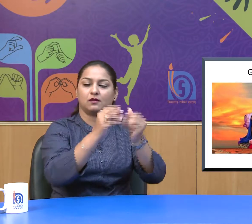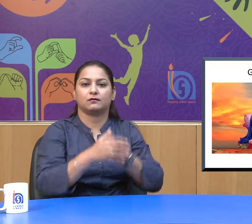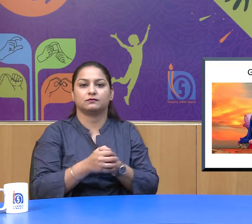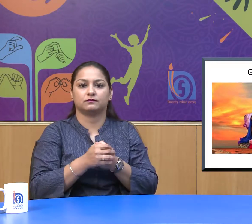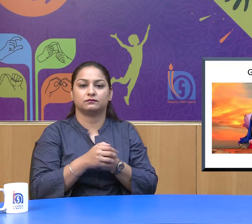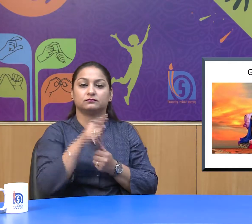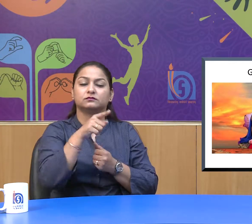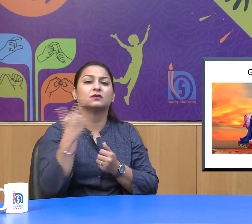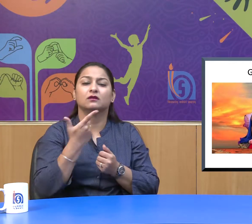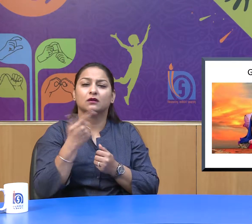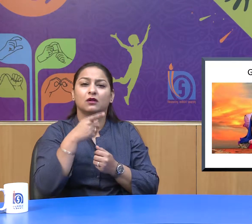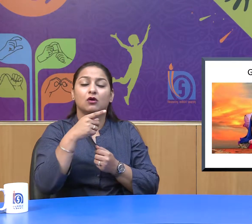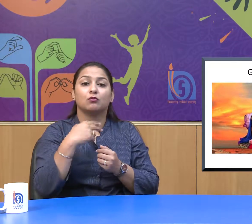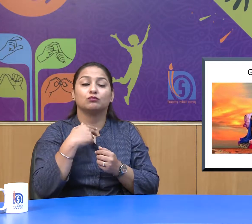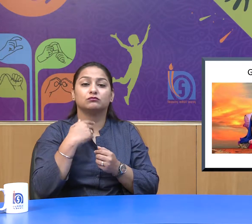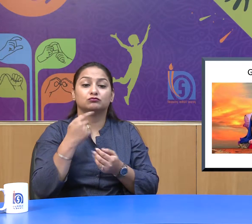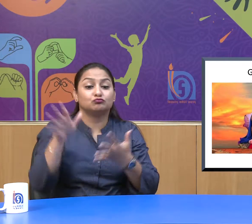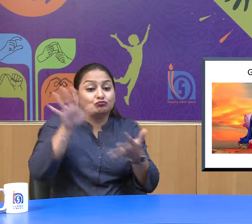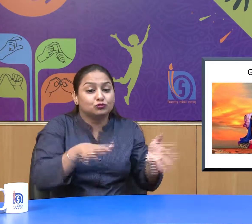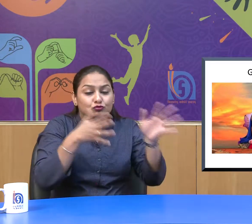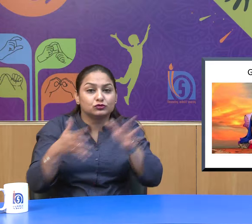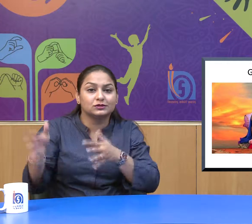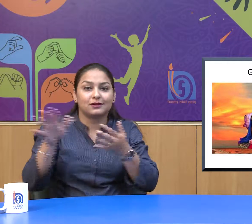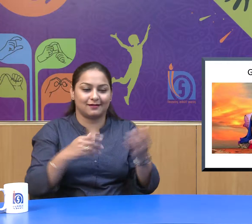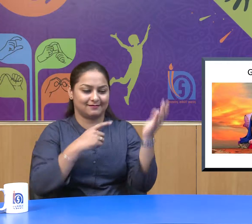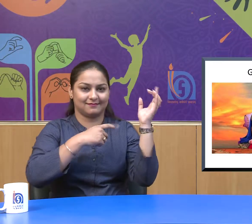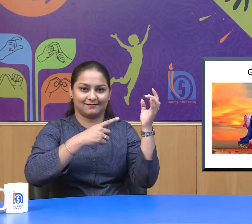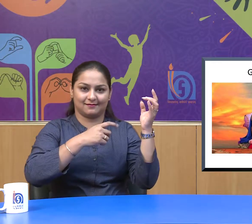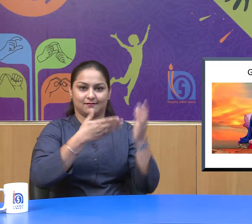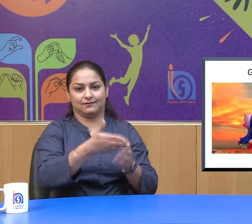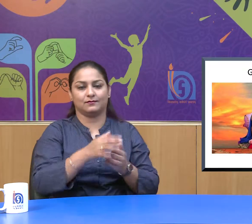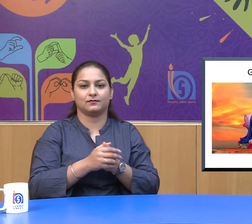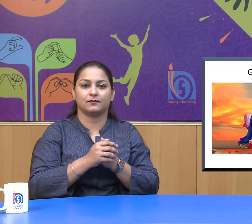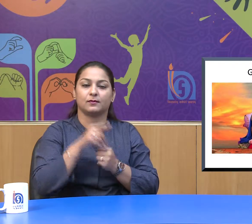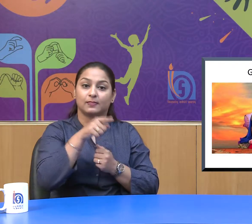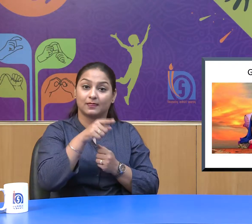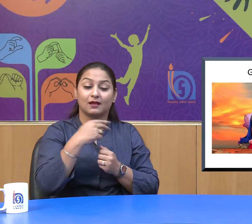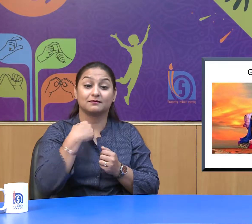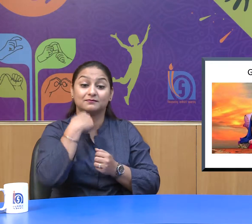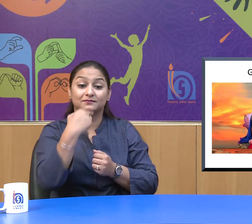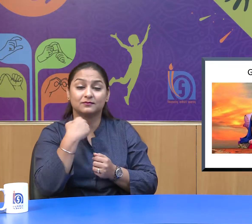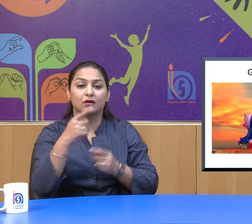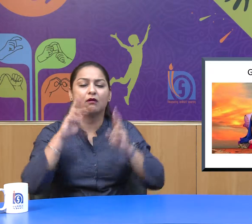which is a musical instrument. His hymns are popular even